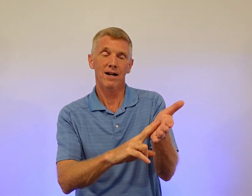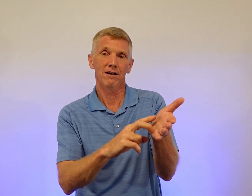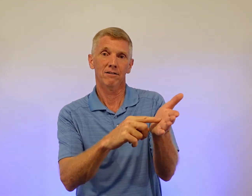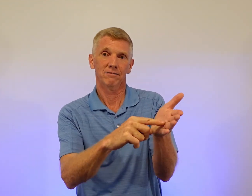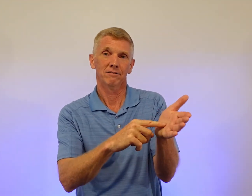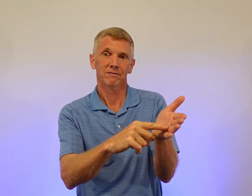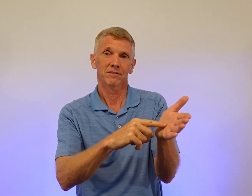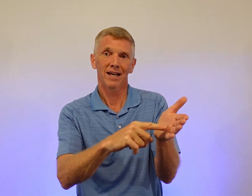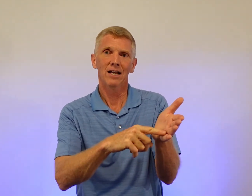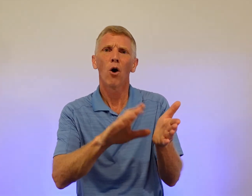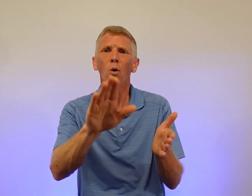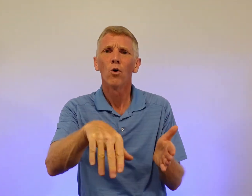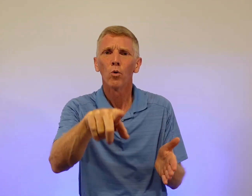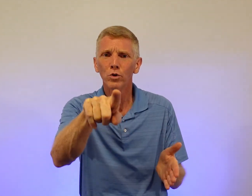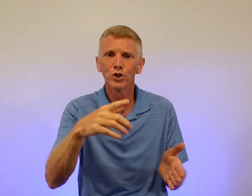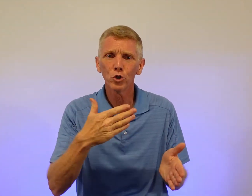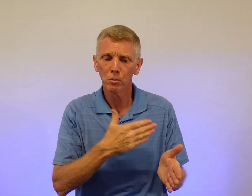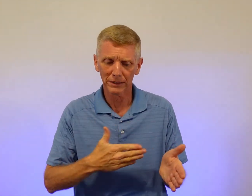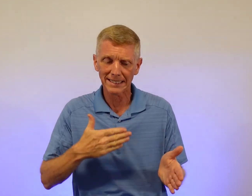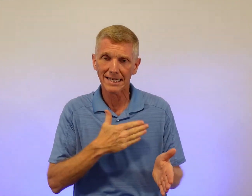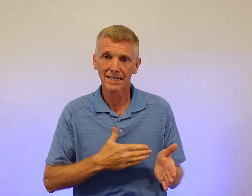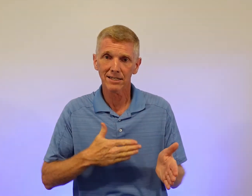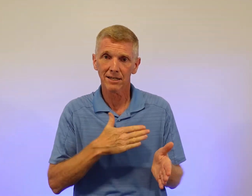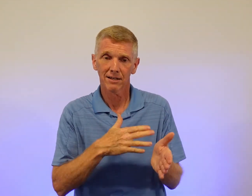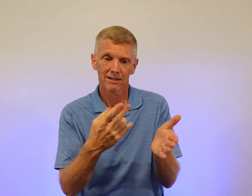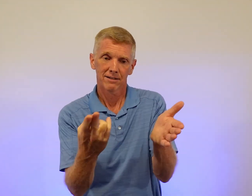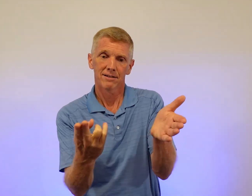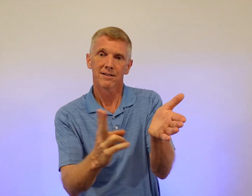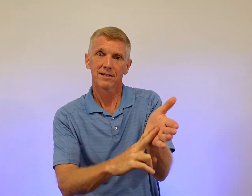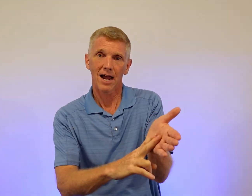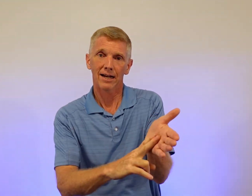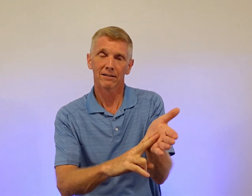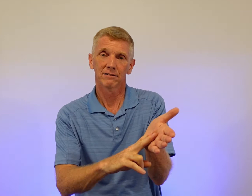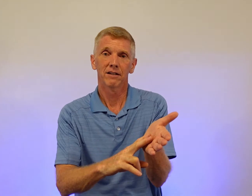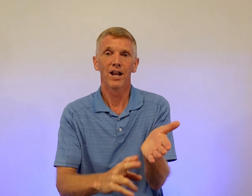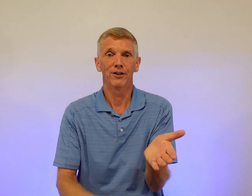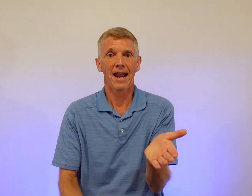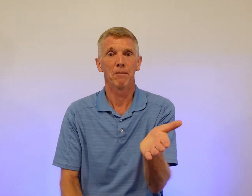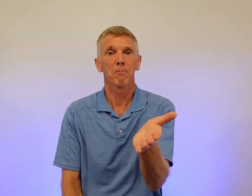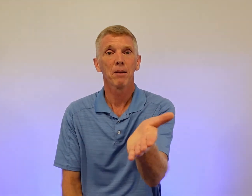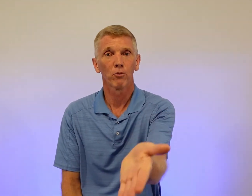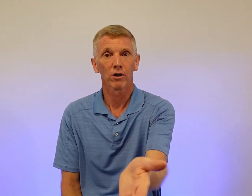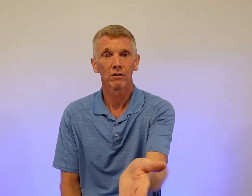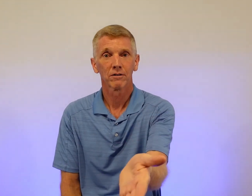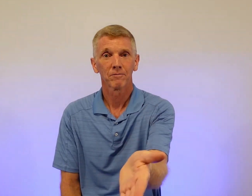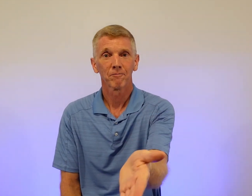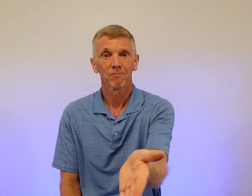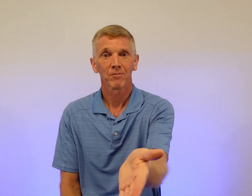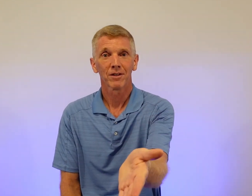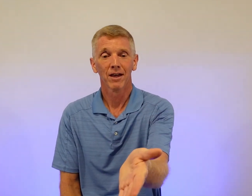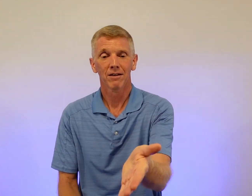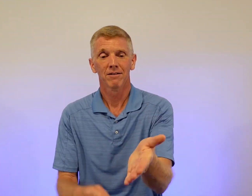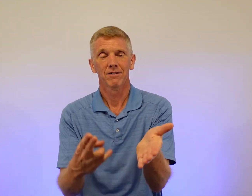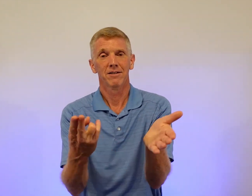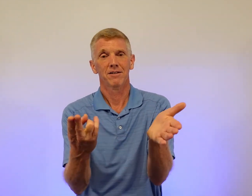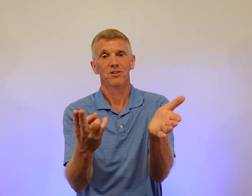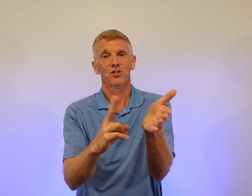here. Okay. Oh, would you please sign? And you're going to hand them that paperwork. Okay.